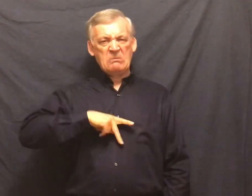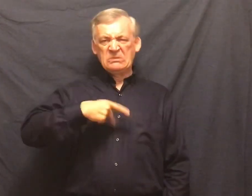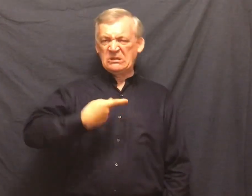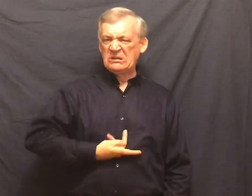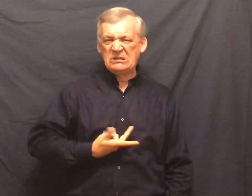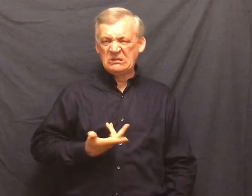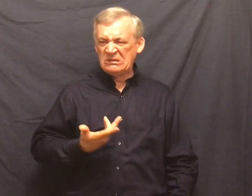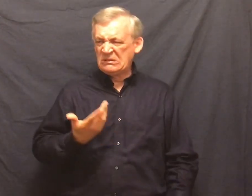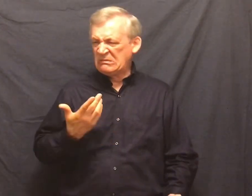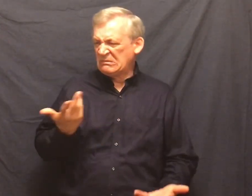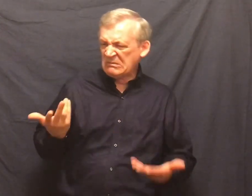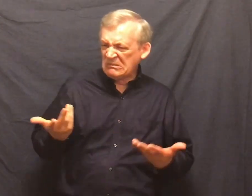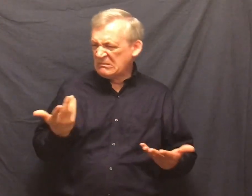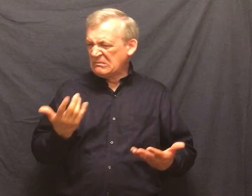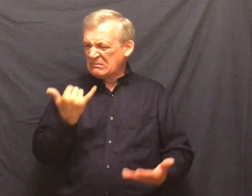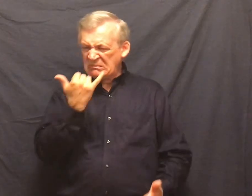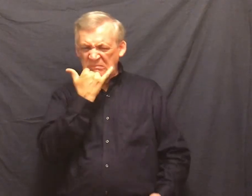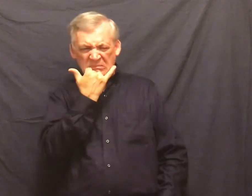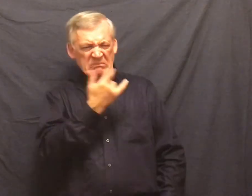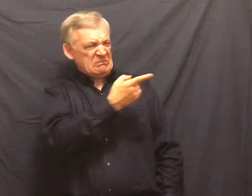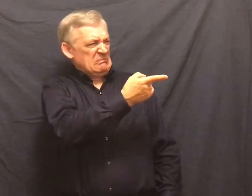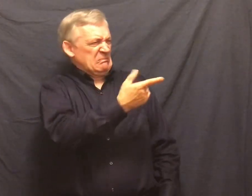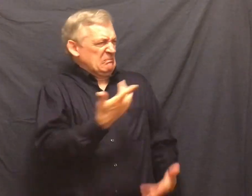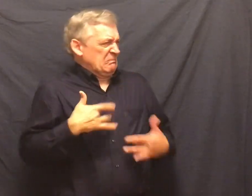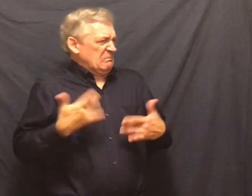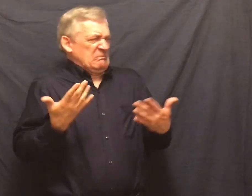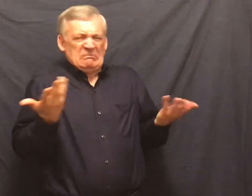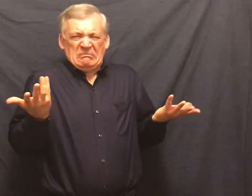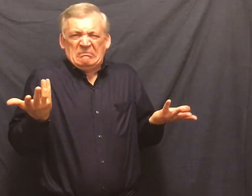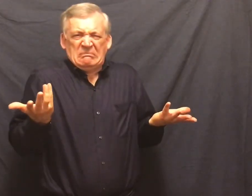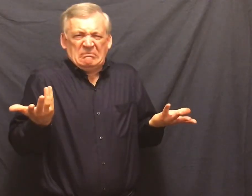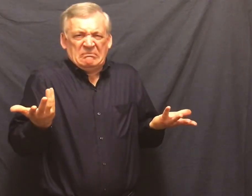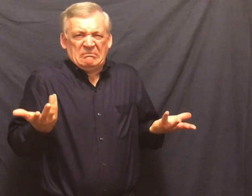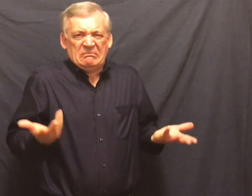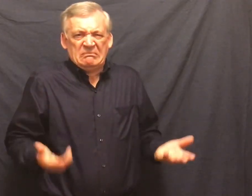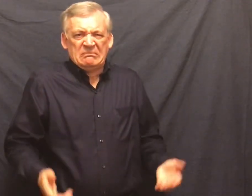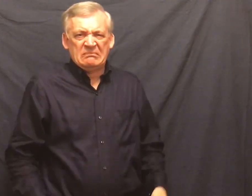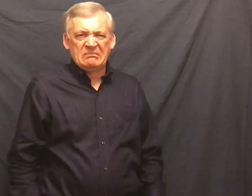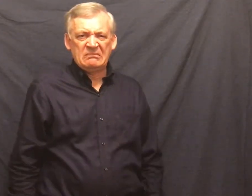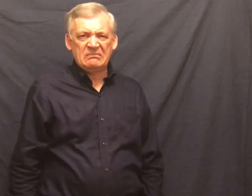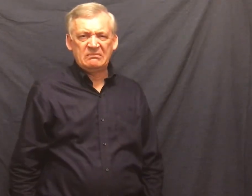The end.